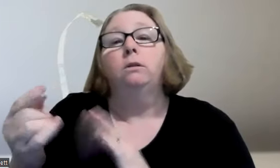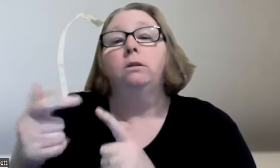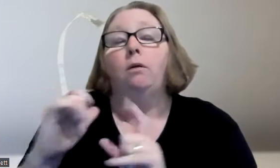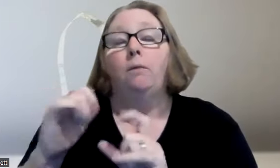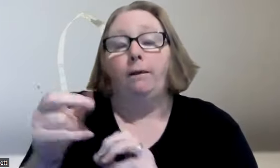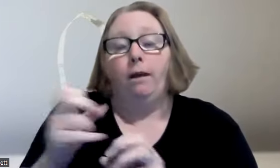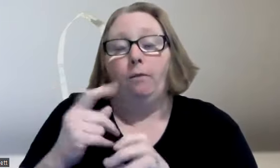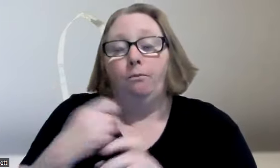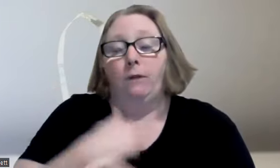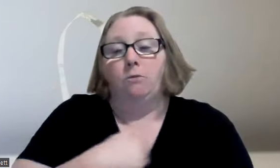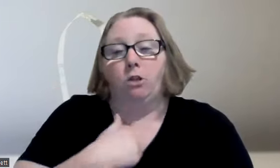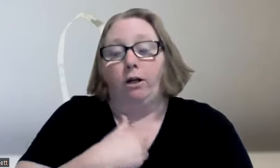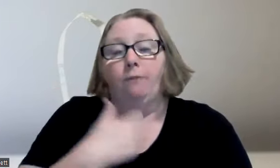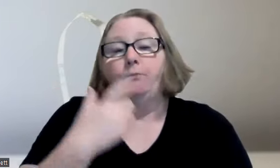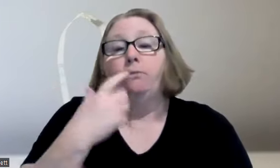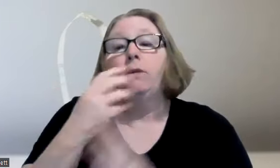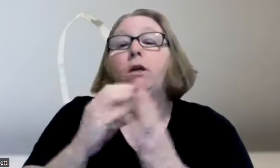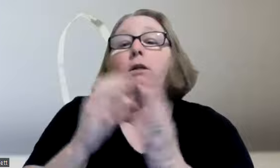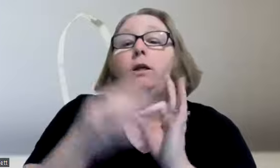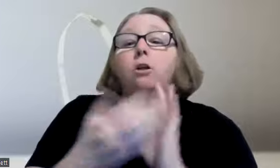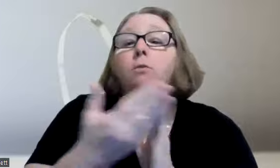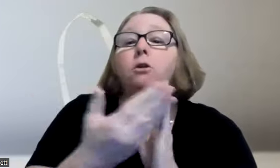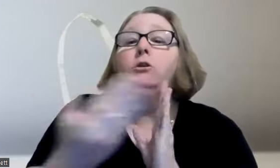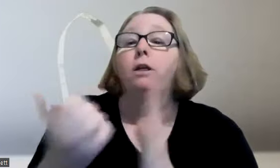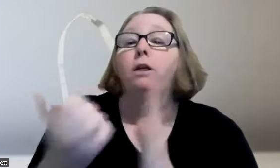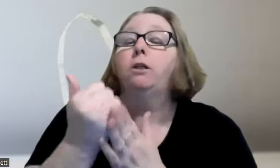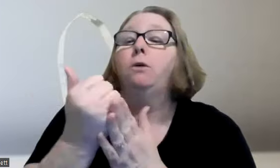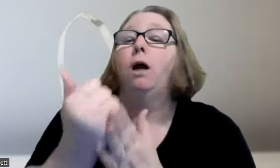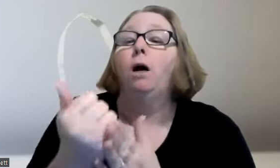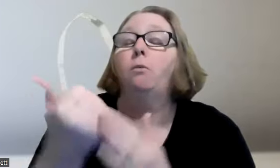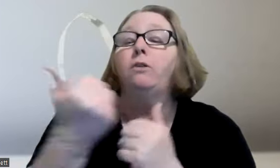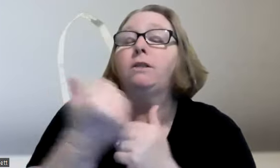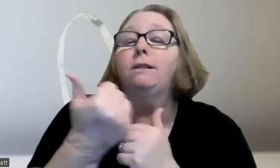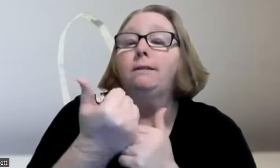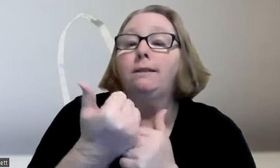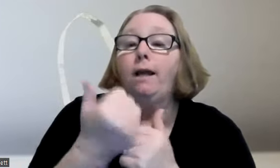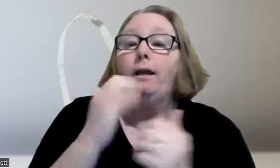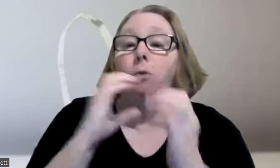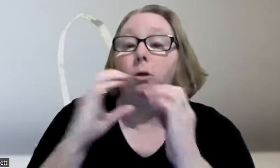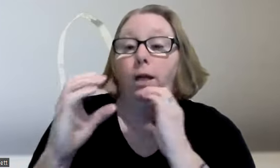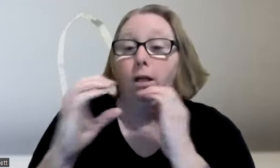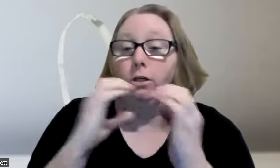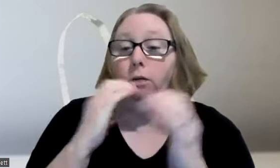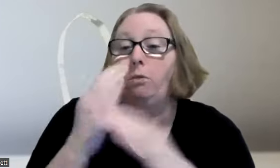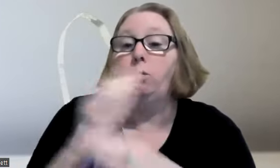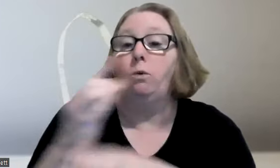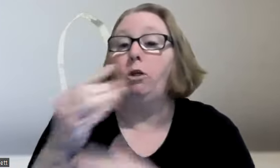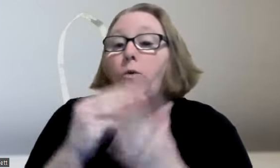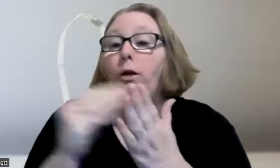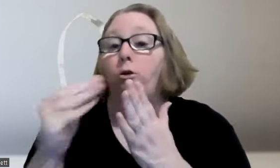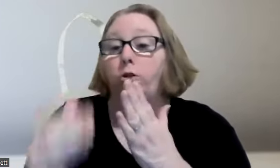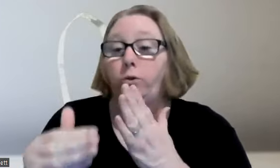Let me back that up. I'm sorry. The interpreters are there to help facilitate communication between you and your